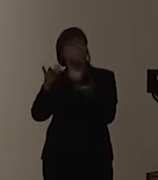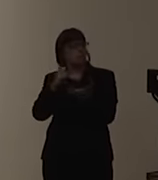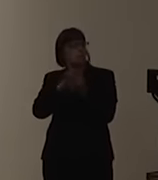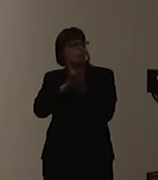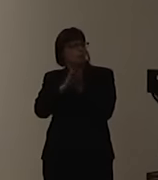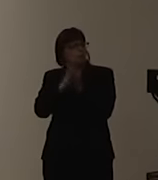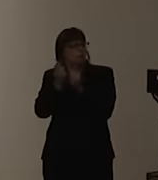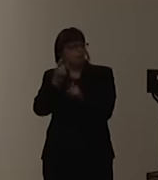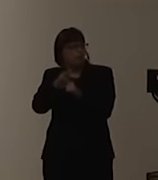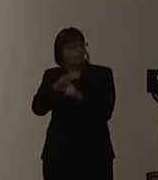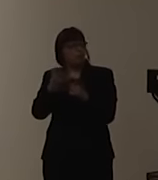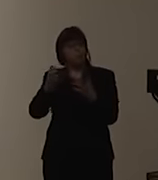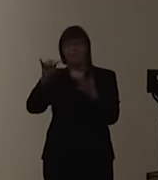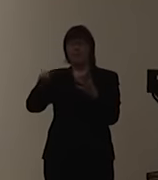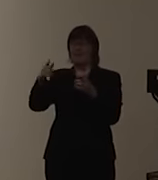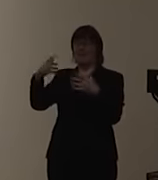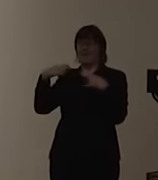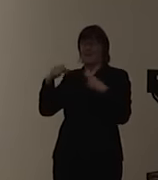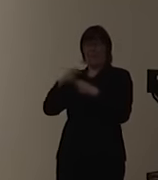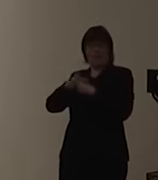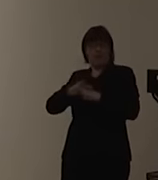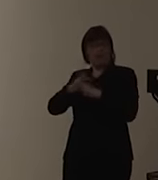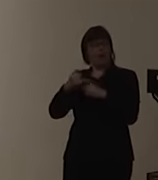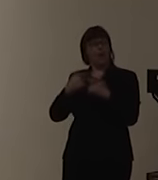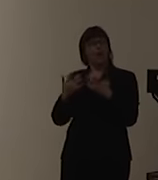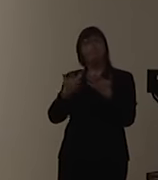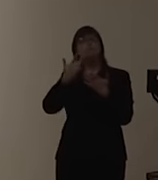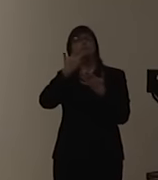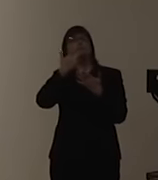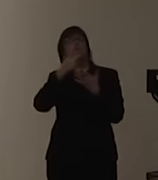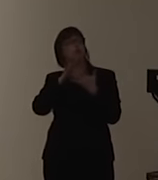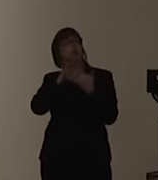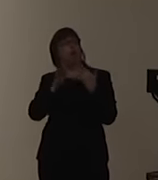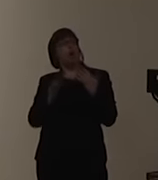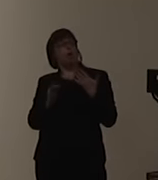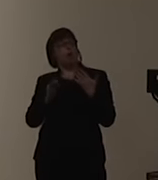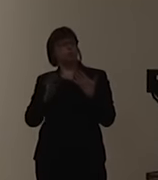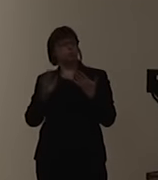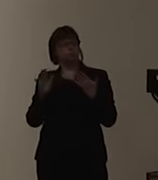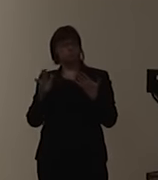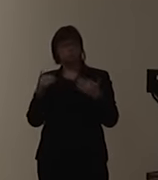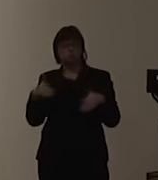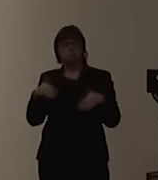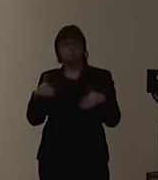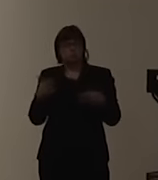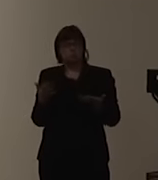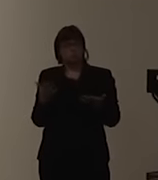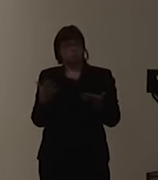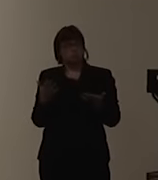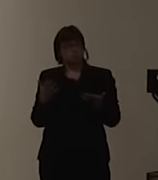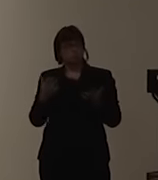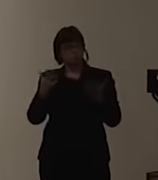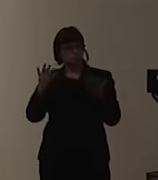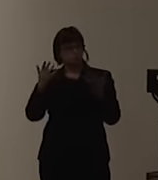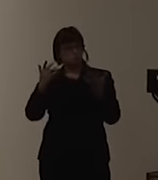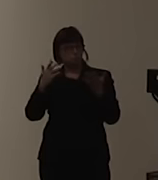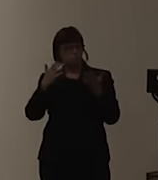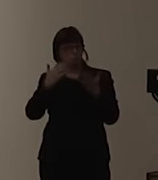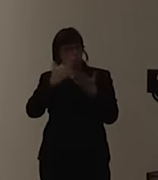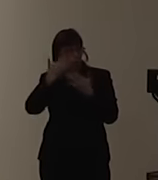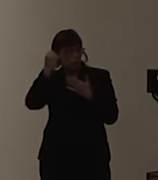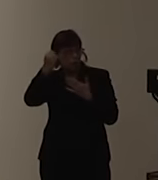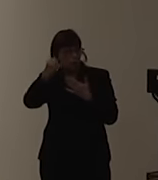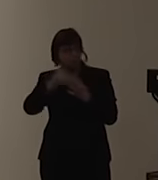poor in health care was a pretty sound way to start. And it's